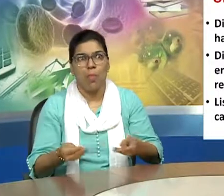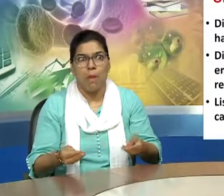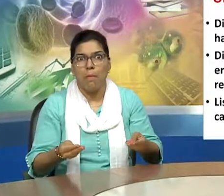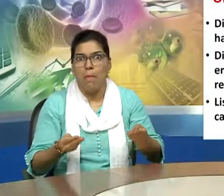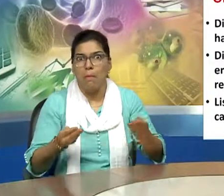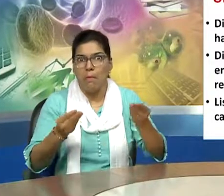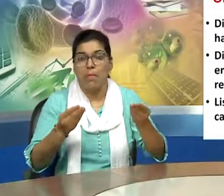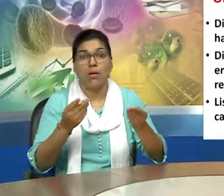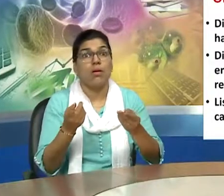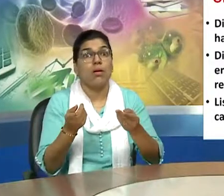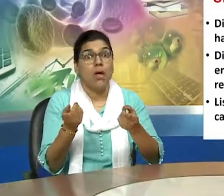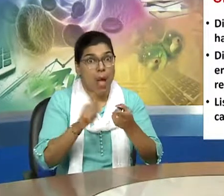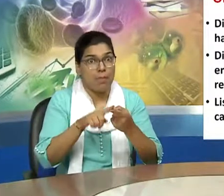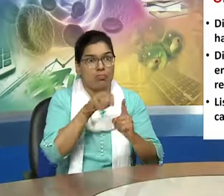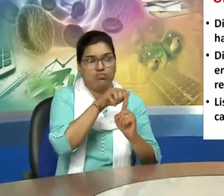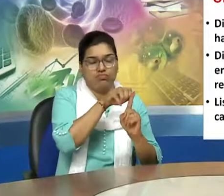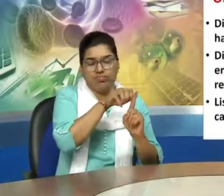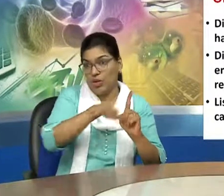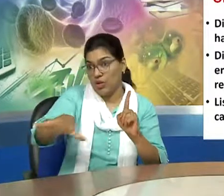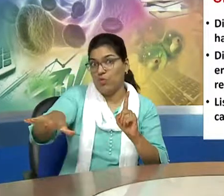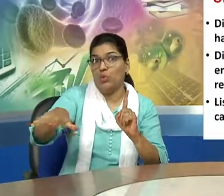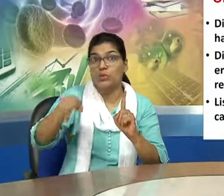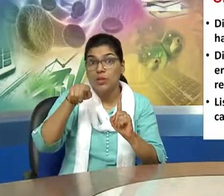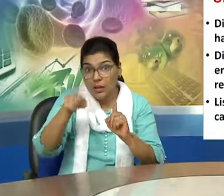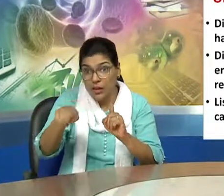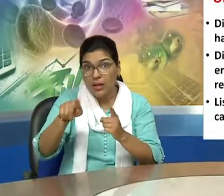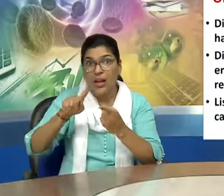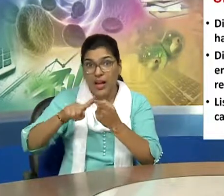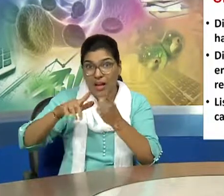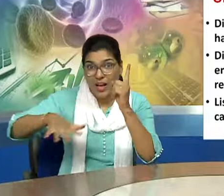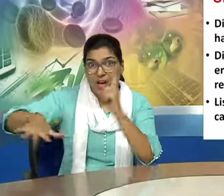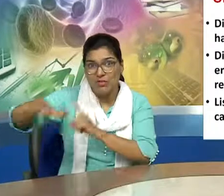is we will discuss the impact of